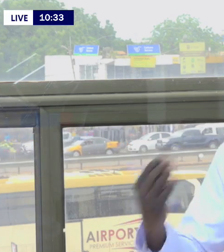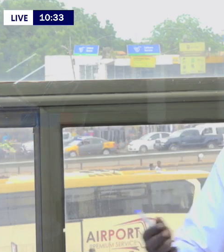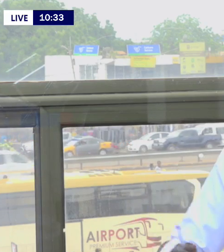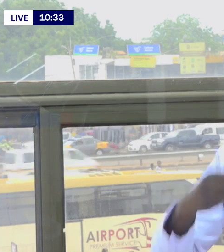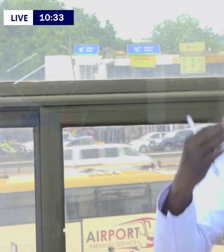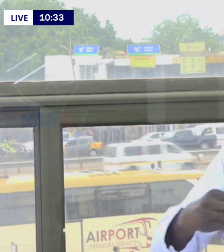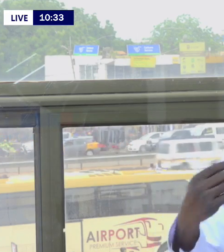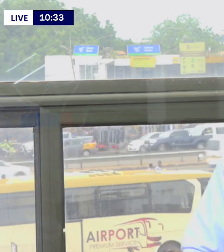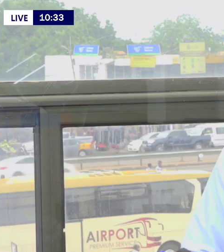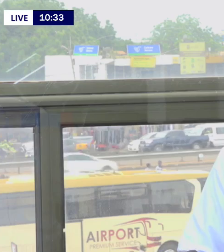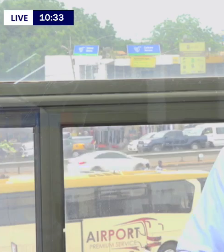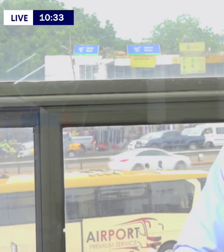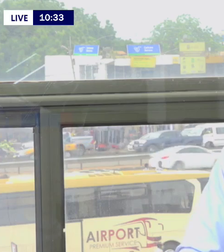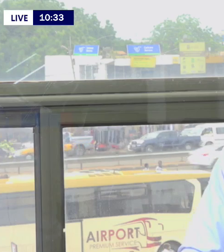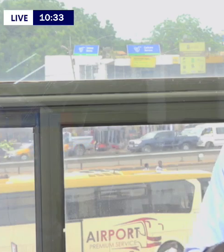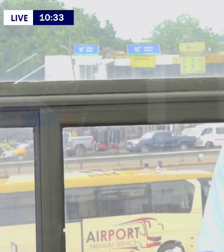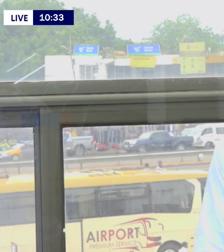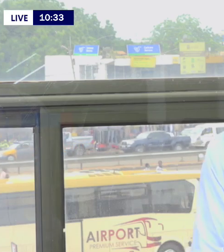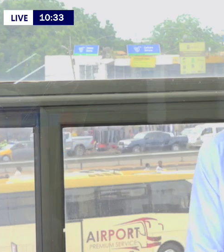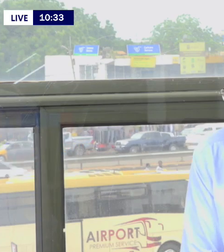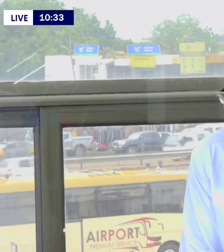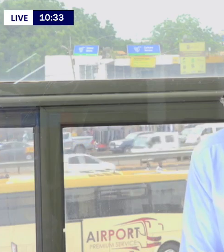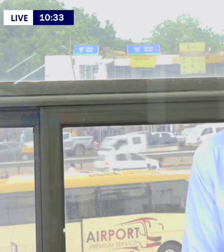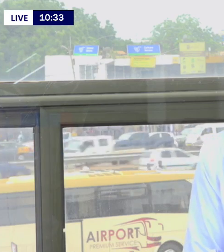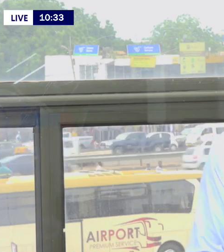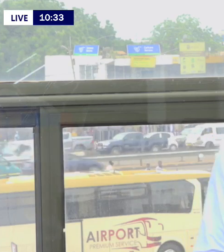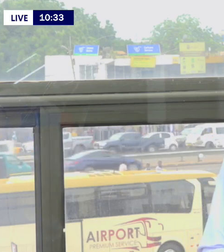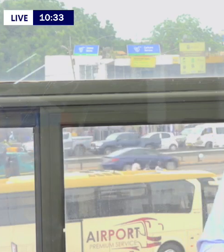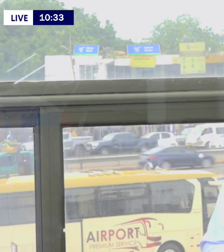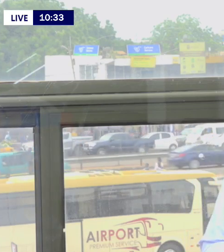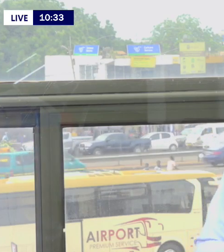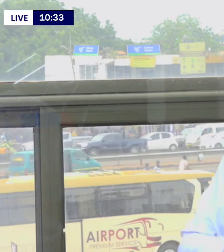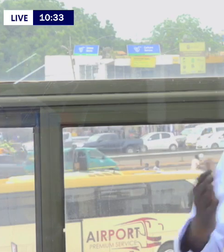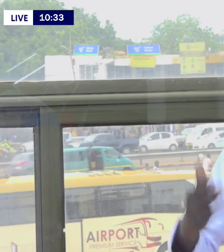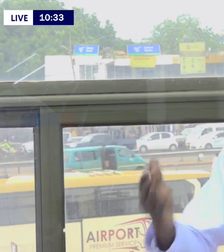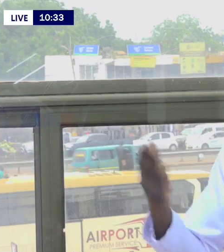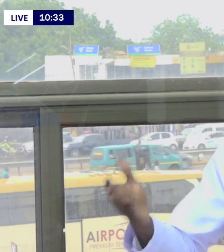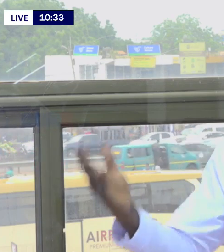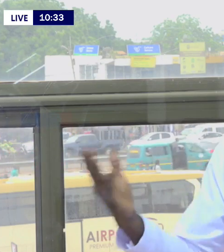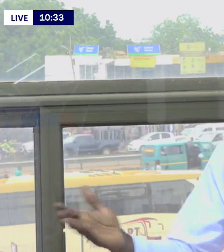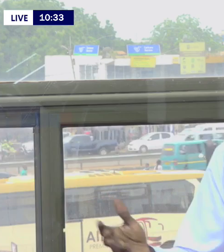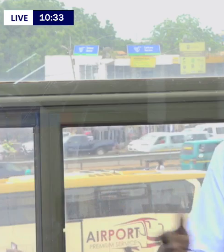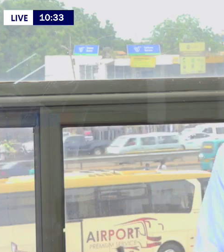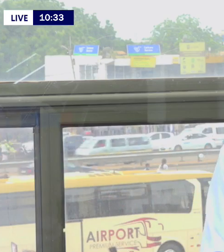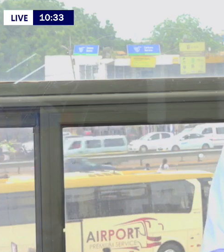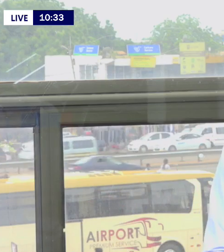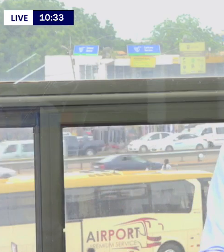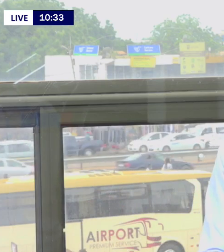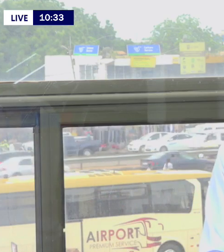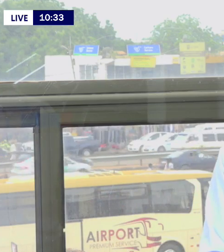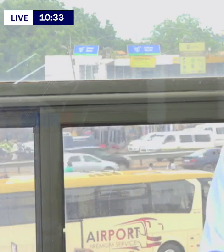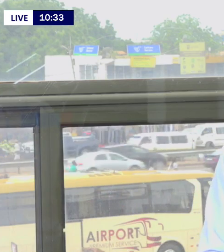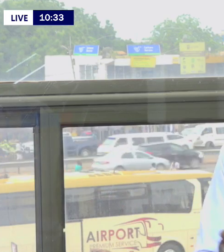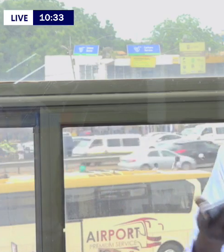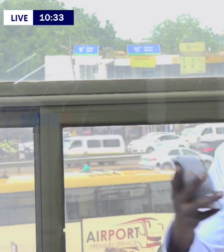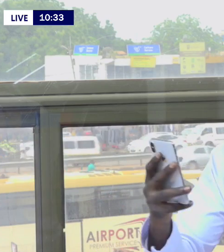mfie nson echi no ni amafufura ba amofa debia medie me phone ni ye example se omo se omo di facial recognition e ka nti phone we e